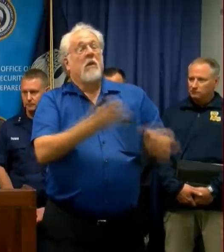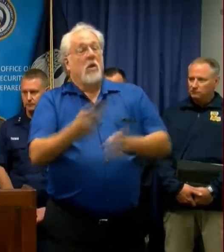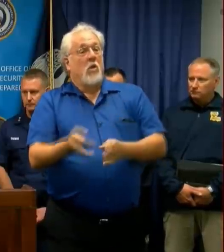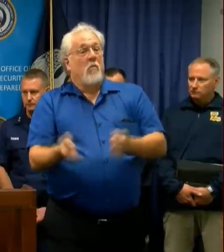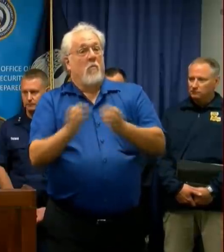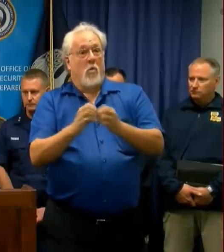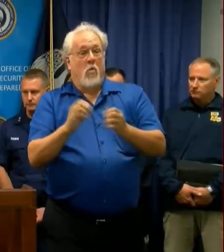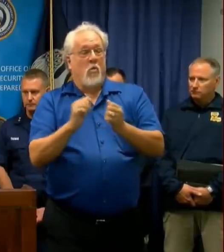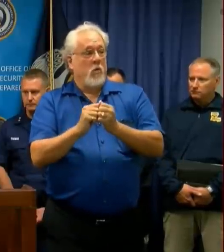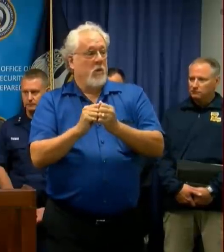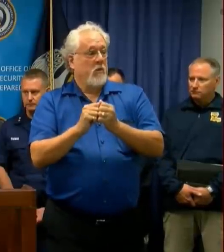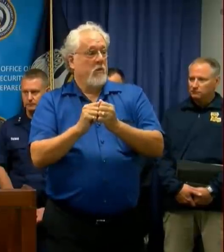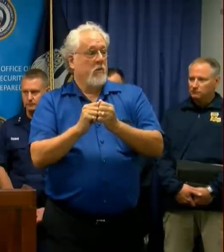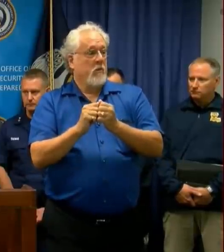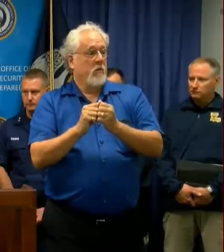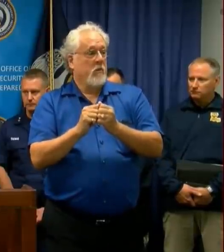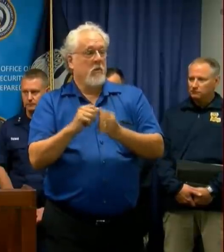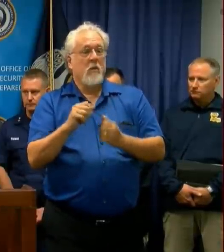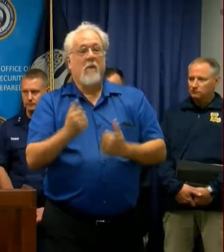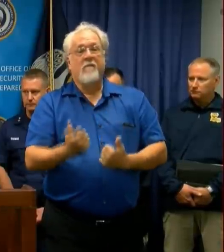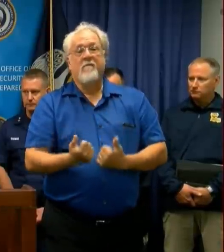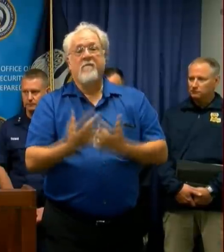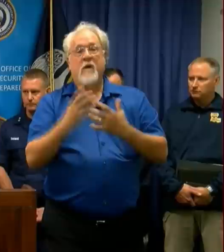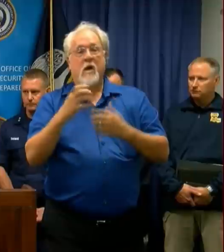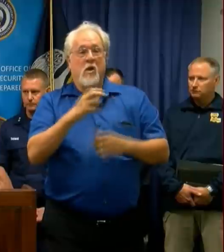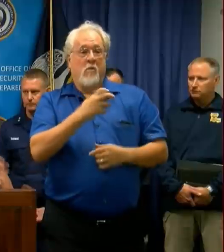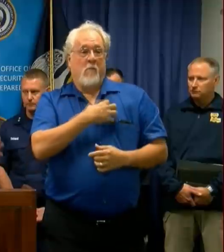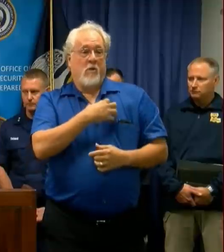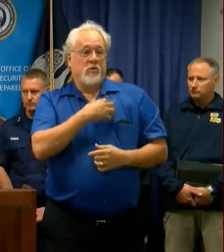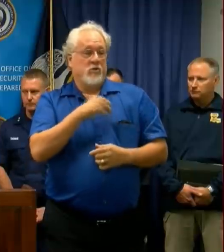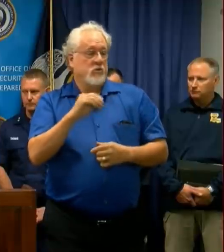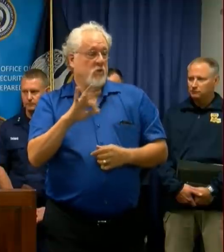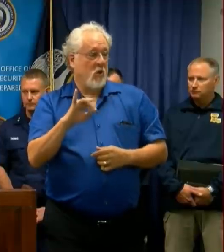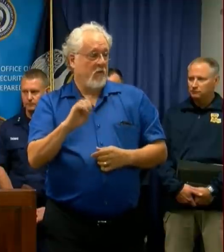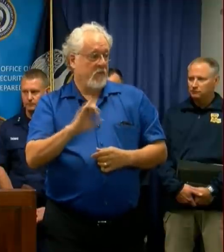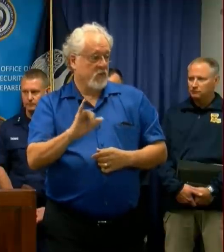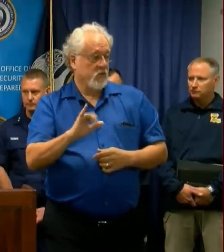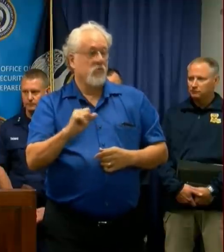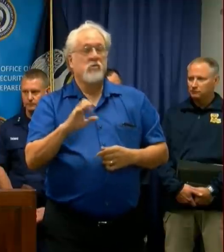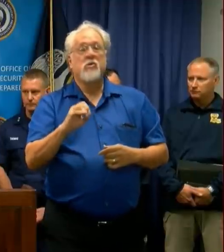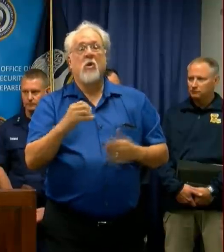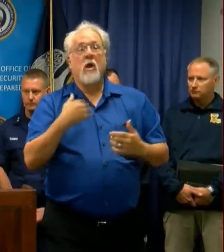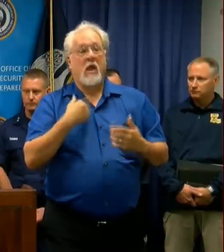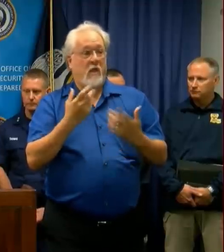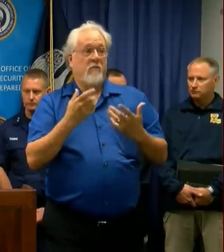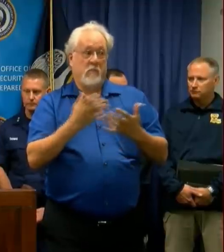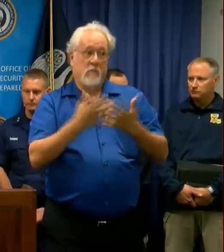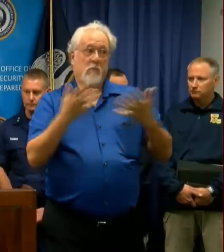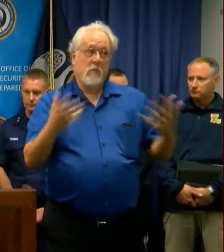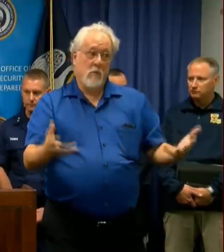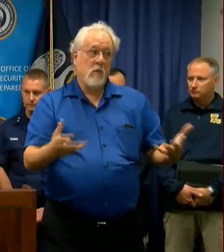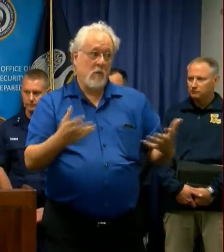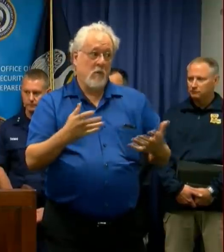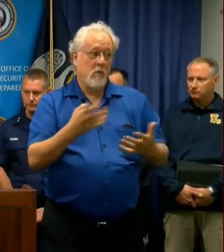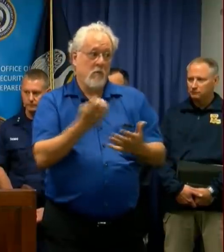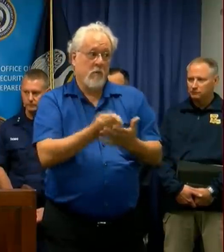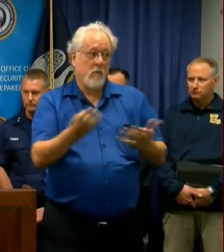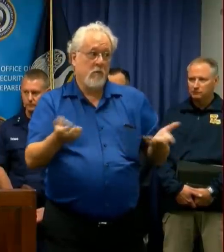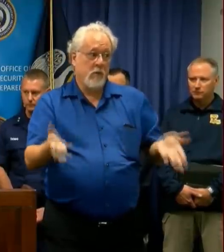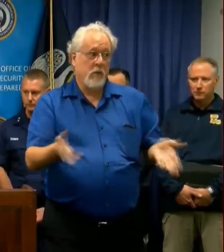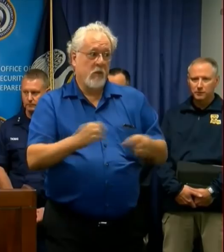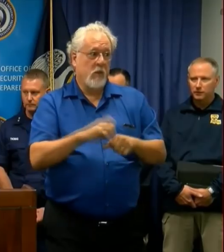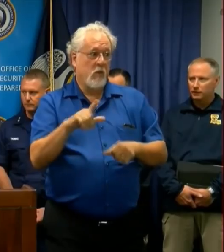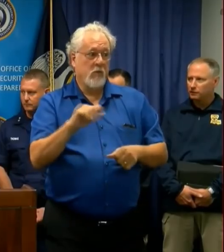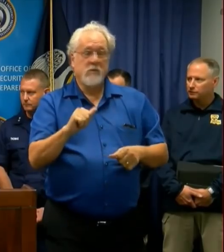more with the fire marshal's office as well. So we have significant assets here in Louisiana.